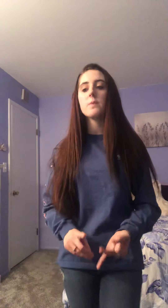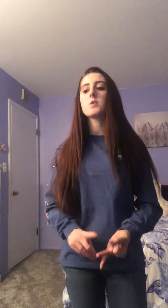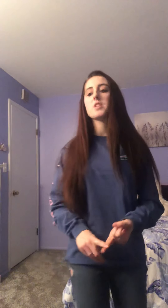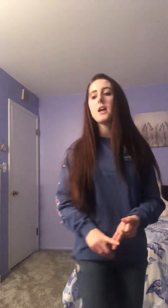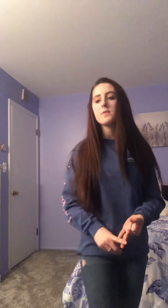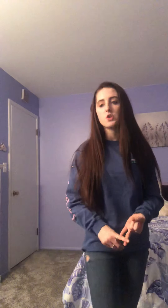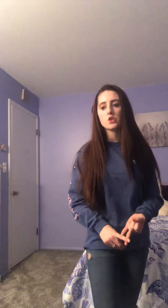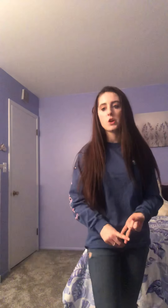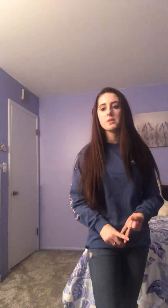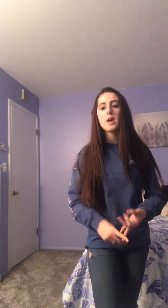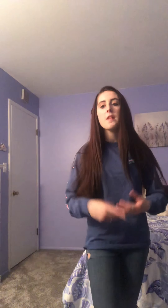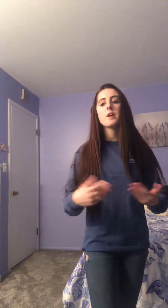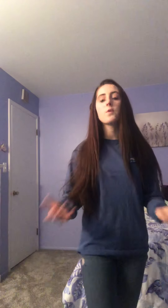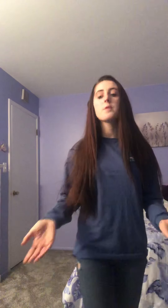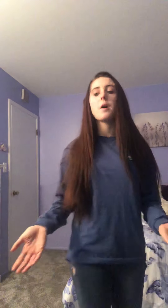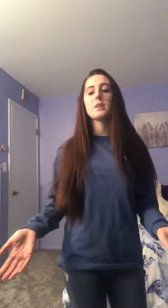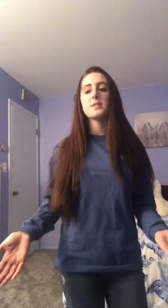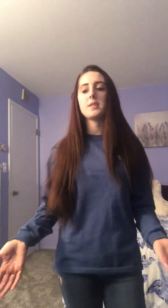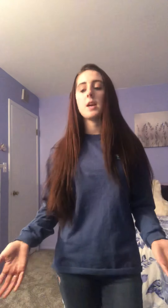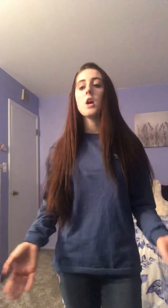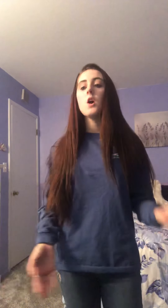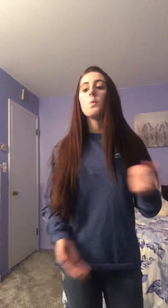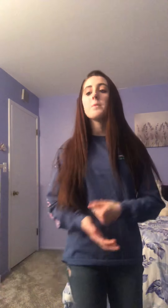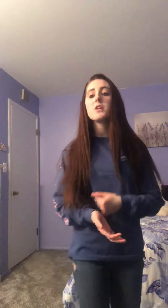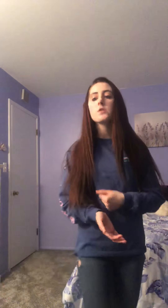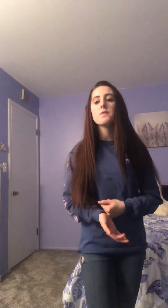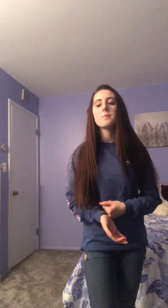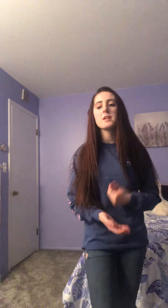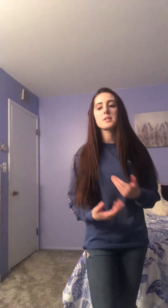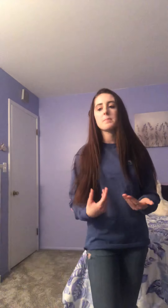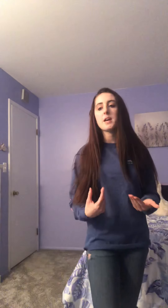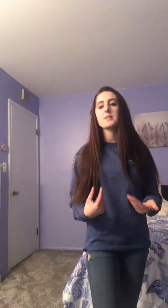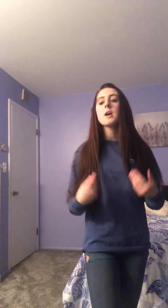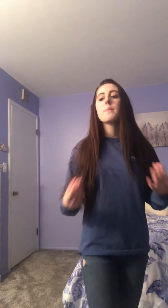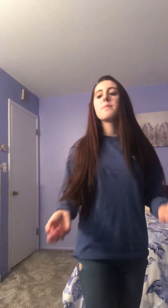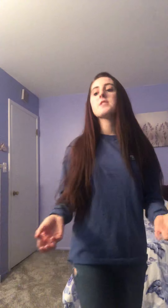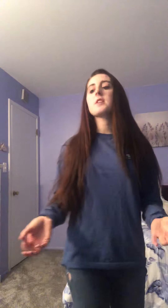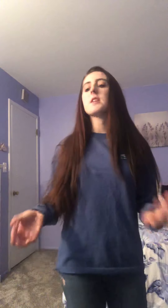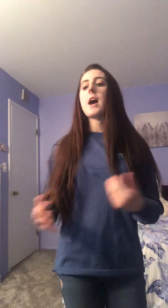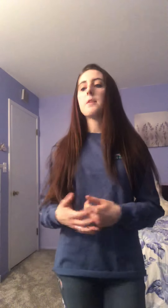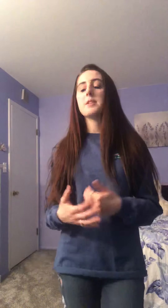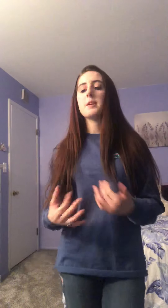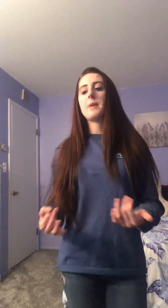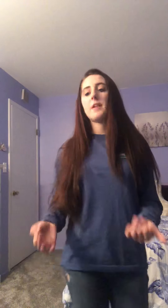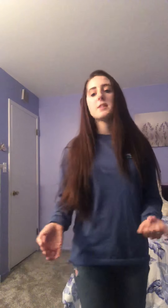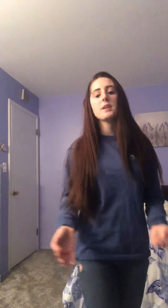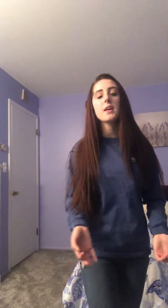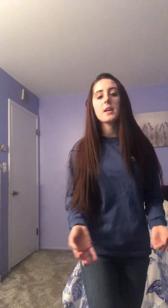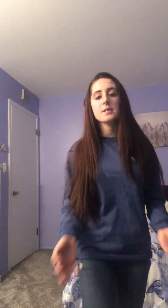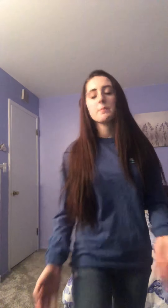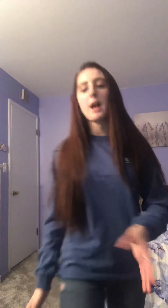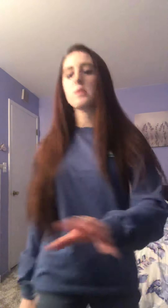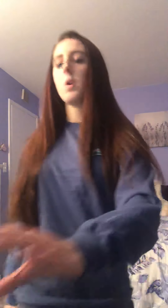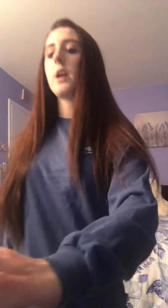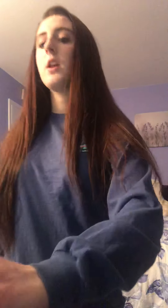or television shows that are for the public to see. One major film that displays physics elements in ballet technique is The Black Swan.